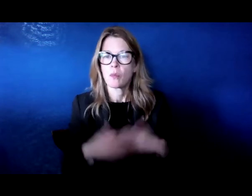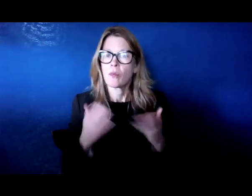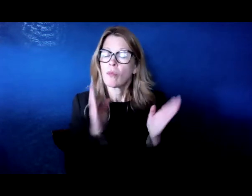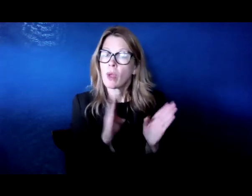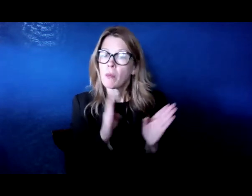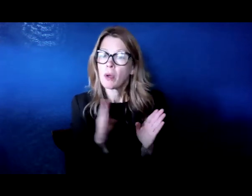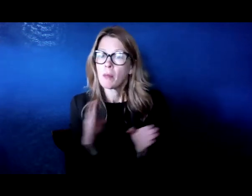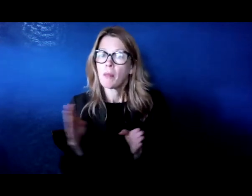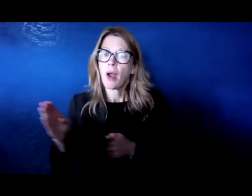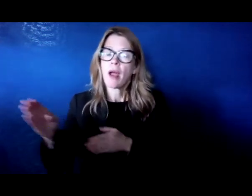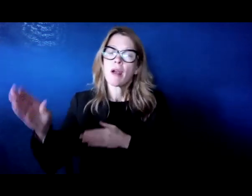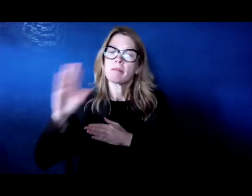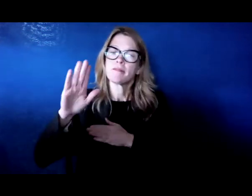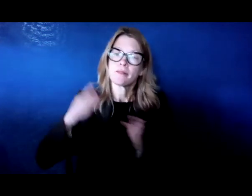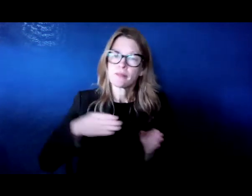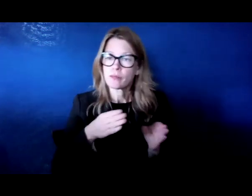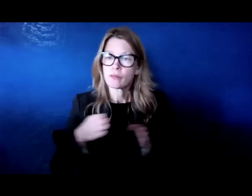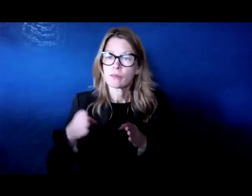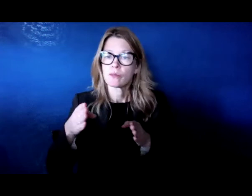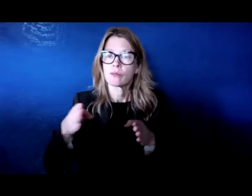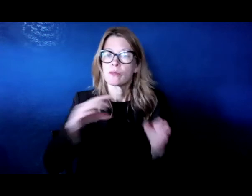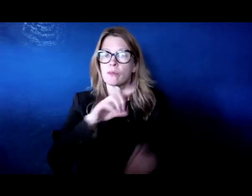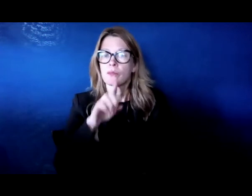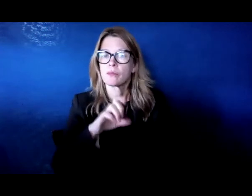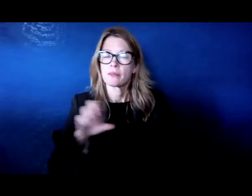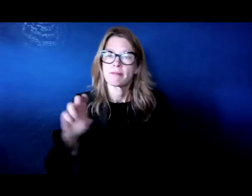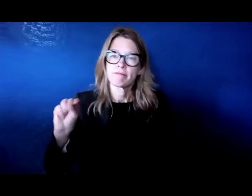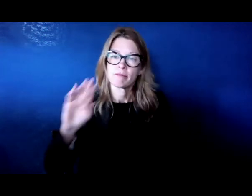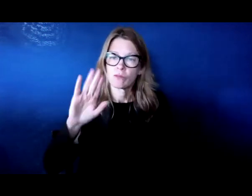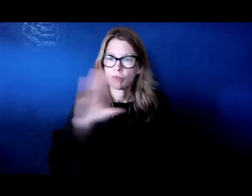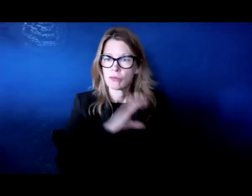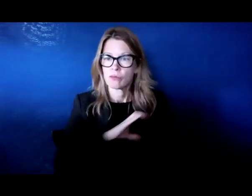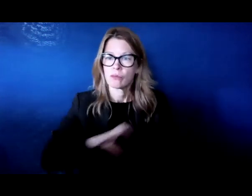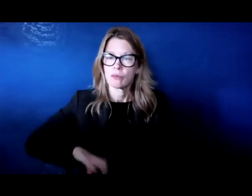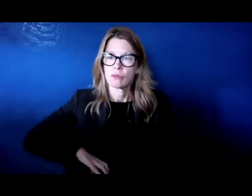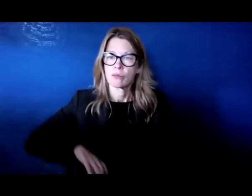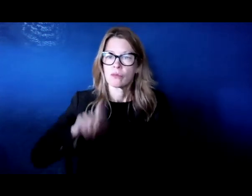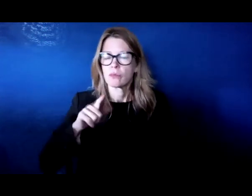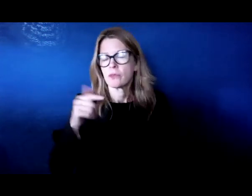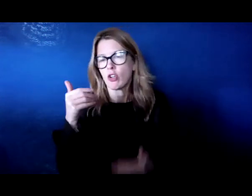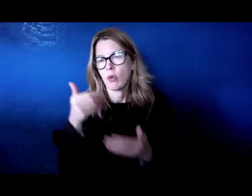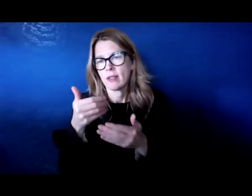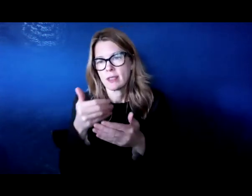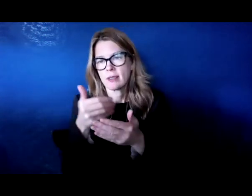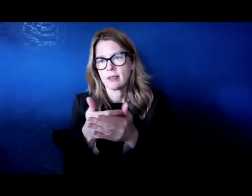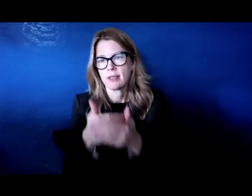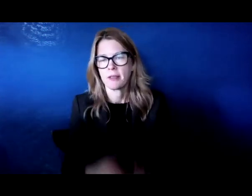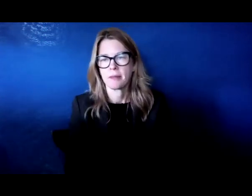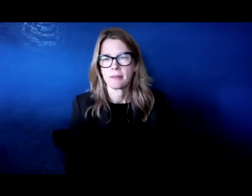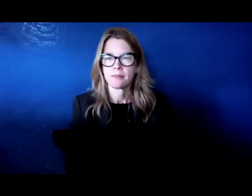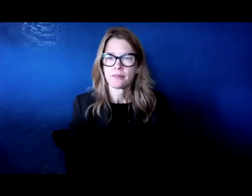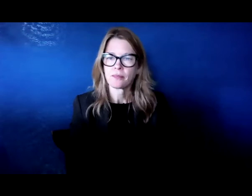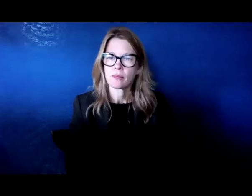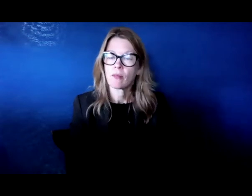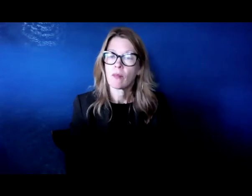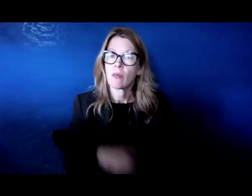Prepare the way, O Zion. Your Christ is drawing near. Let